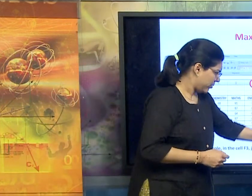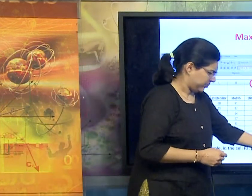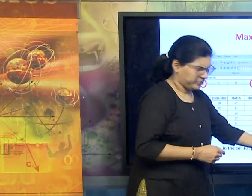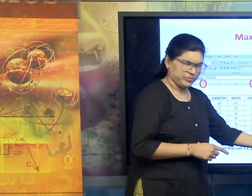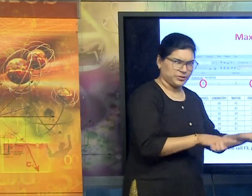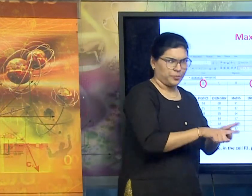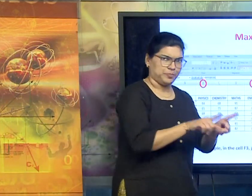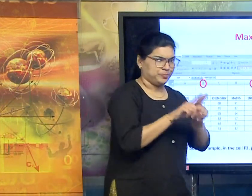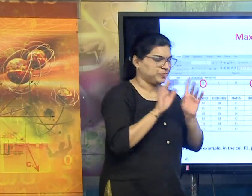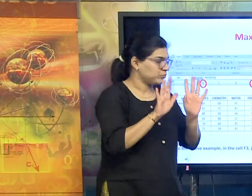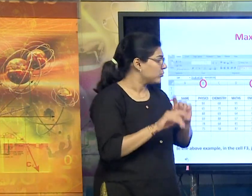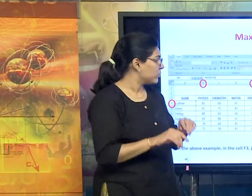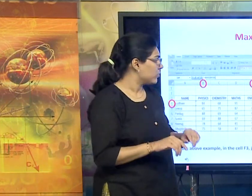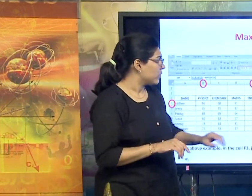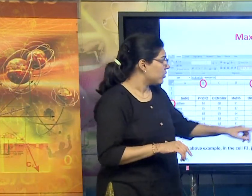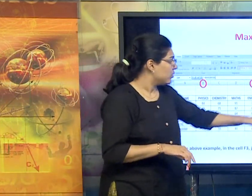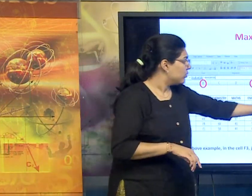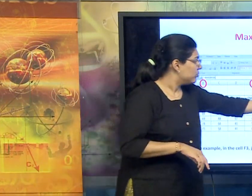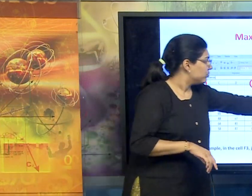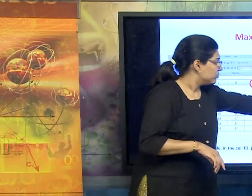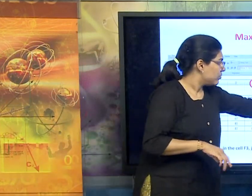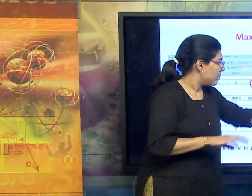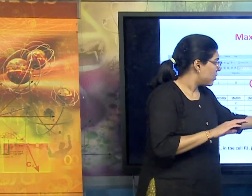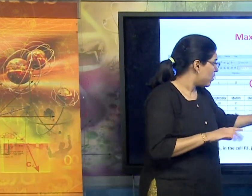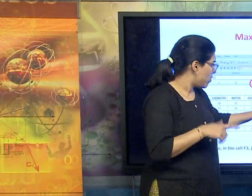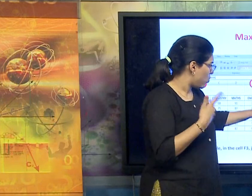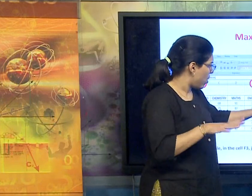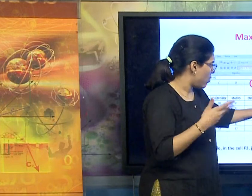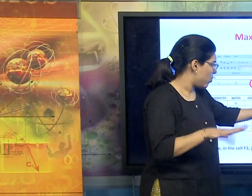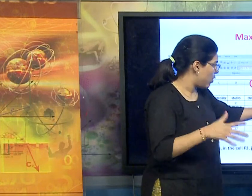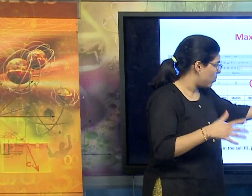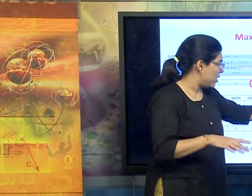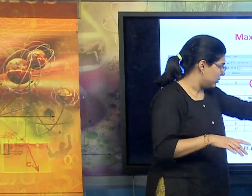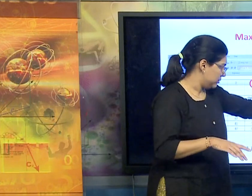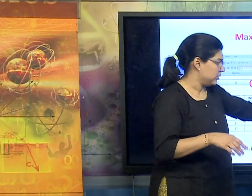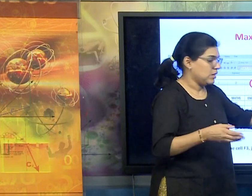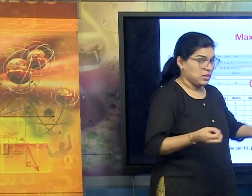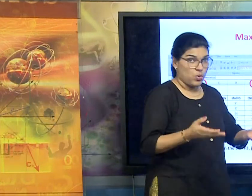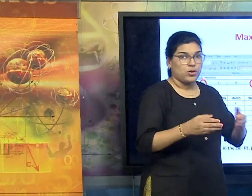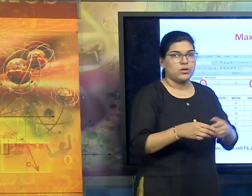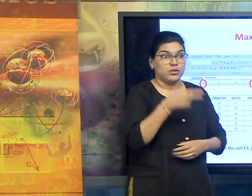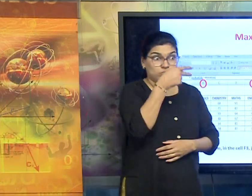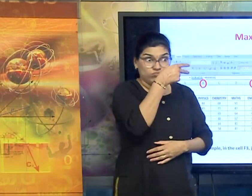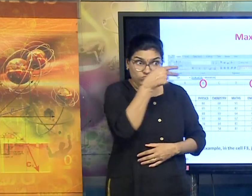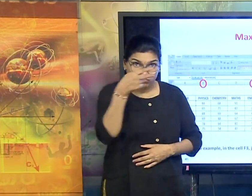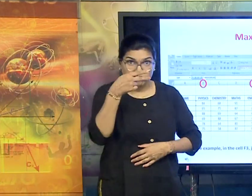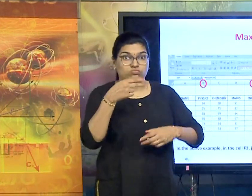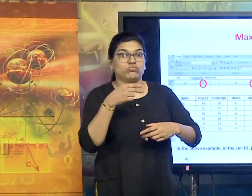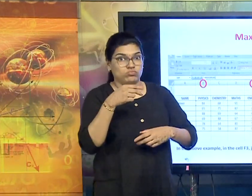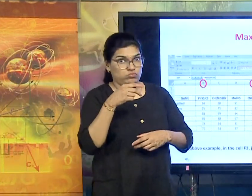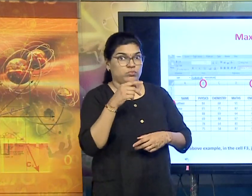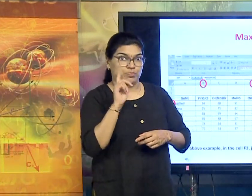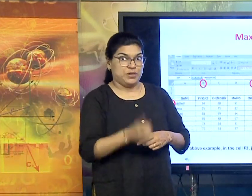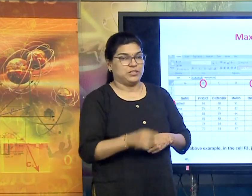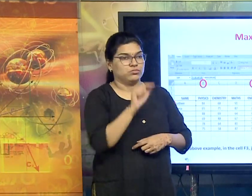this max formula. It is shown here again in red color, it is in bold. Now we are doing this max.